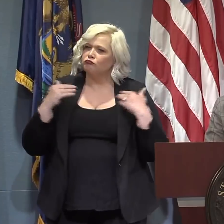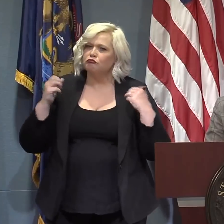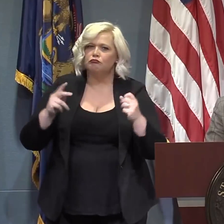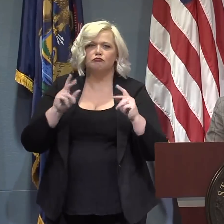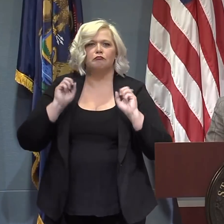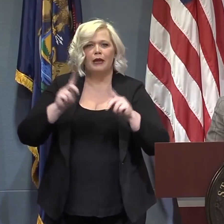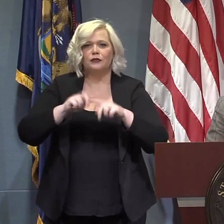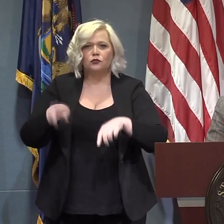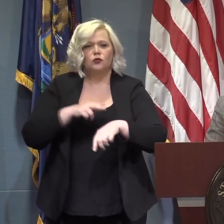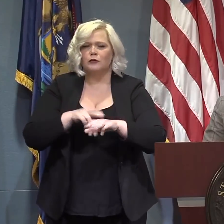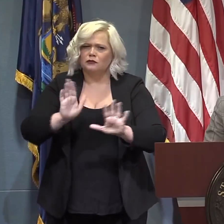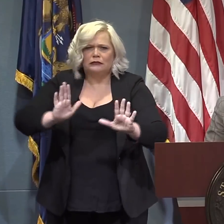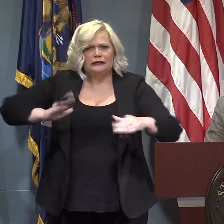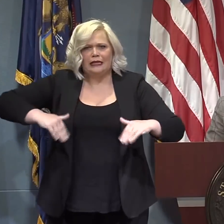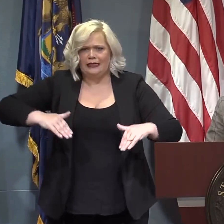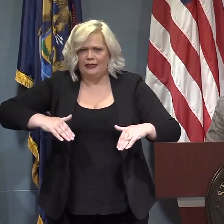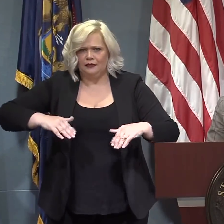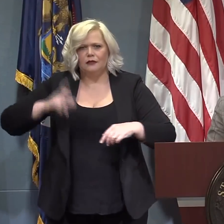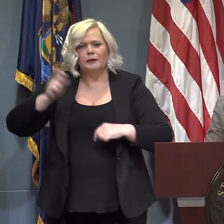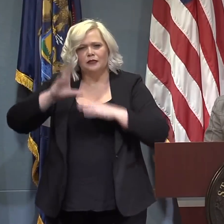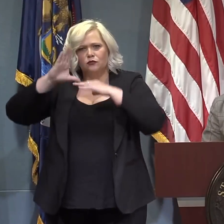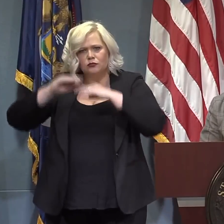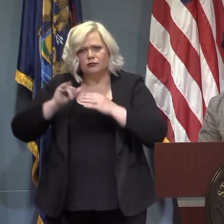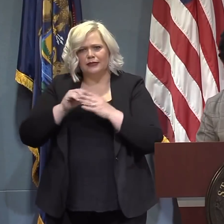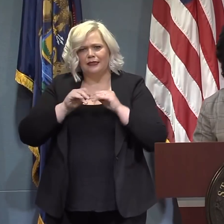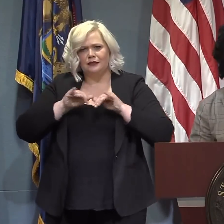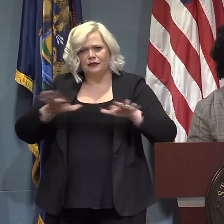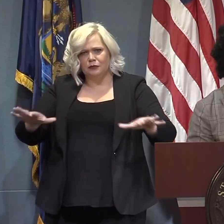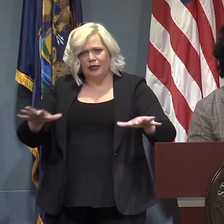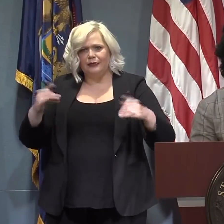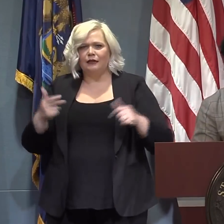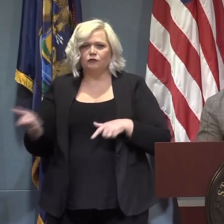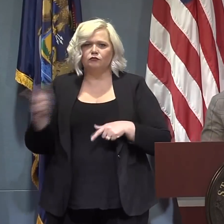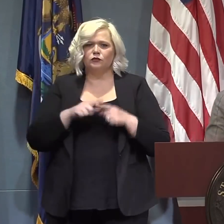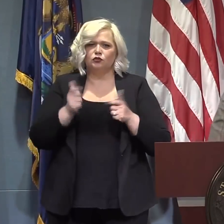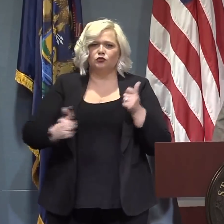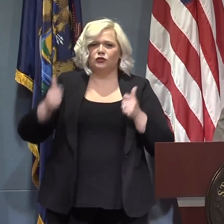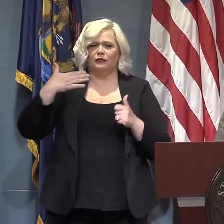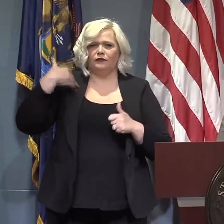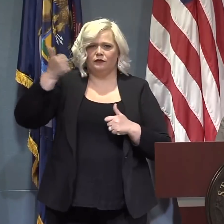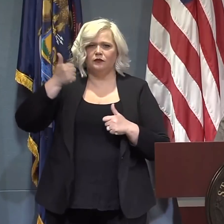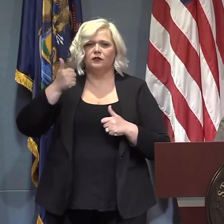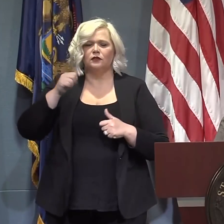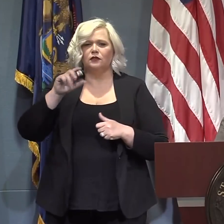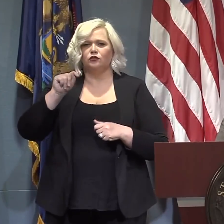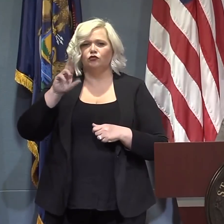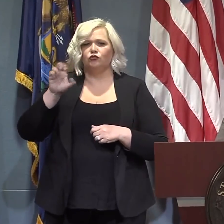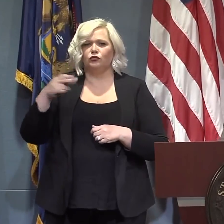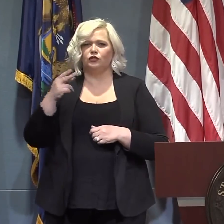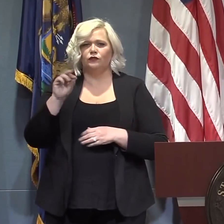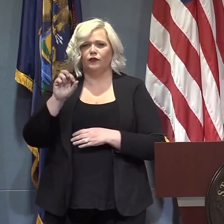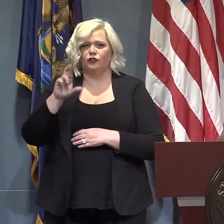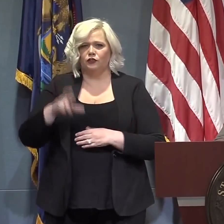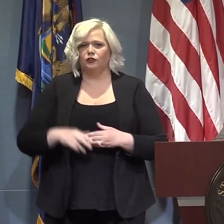spread of this disease and to save lives. And with that, I will turn it over to our Chief Operating Officer, Tricia